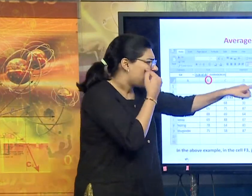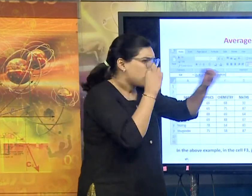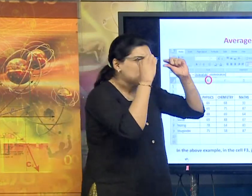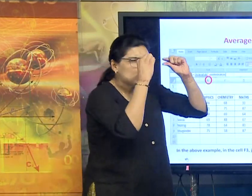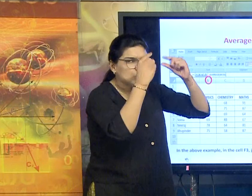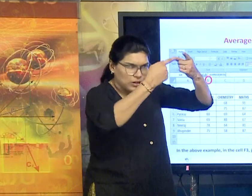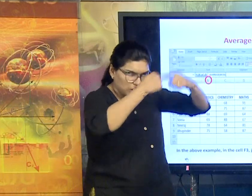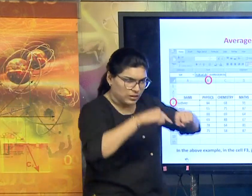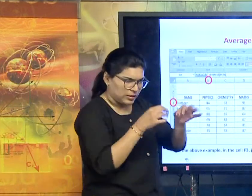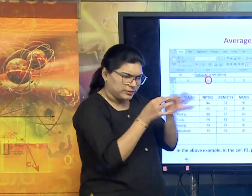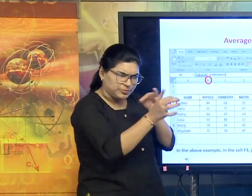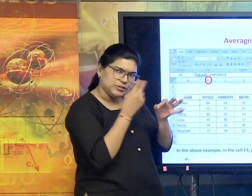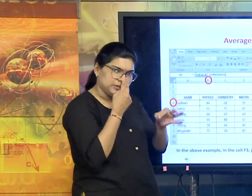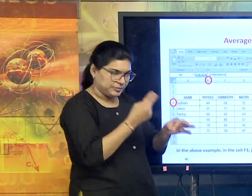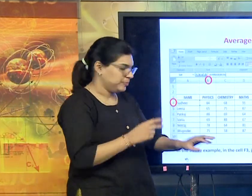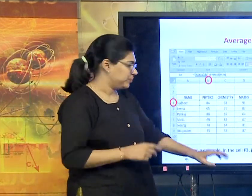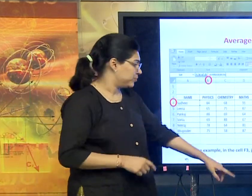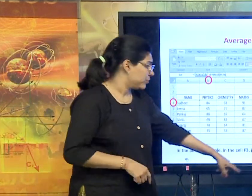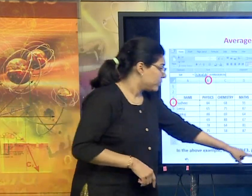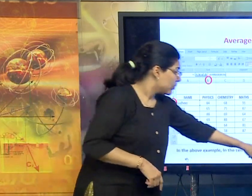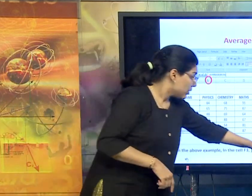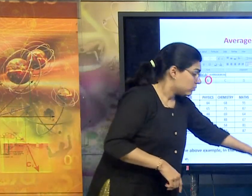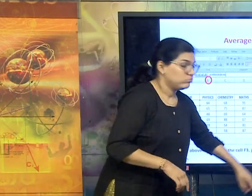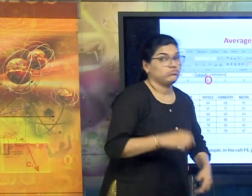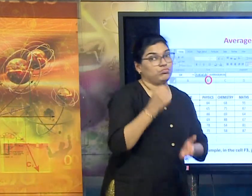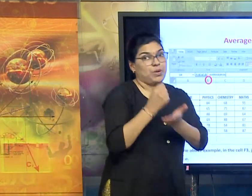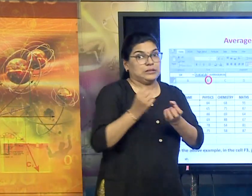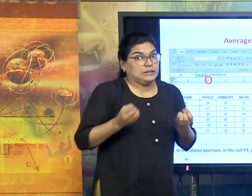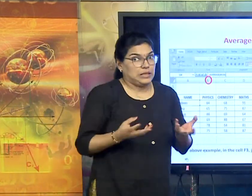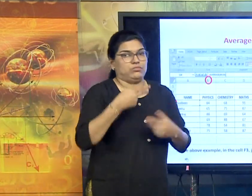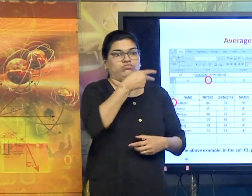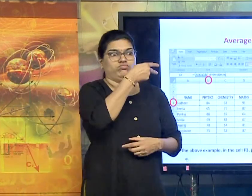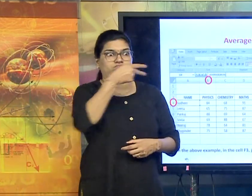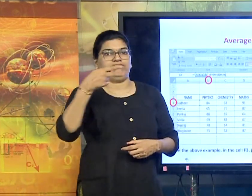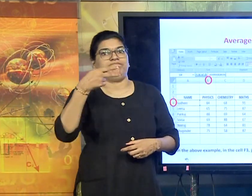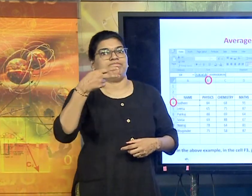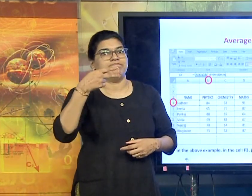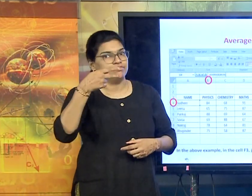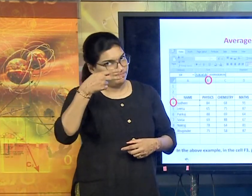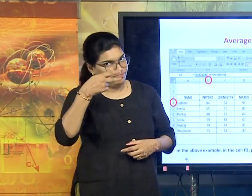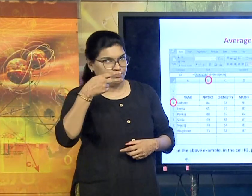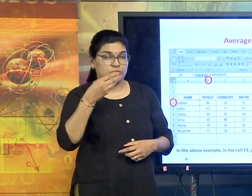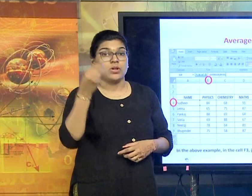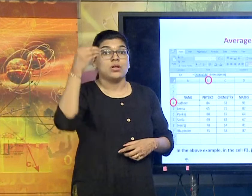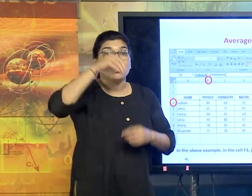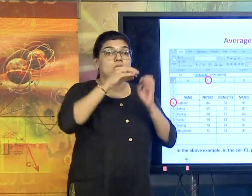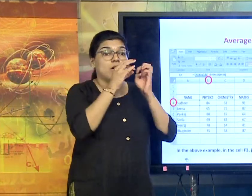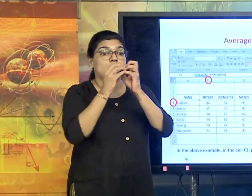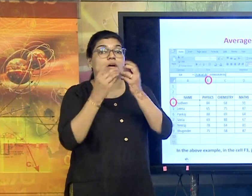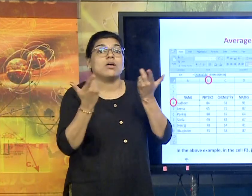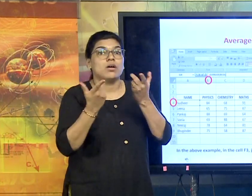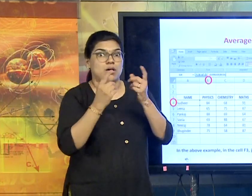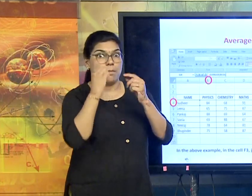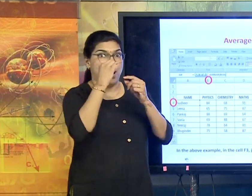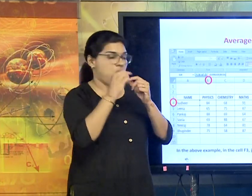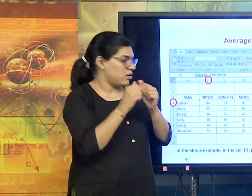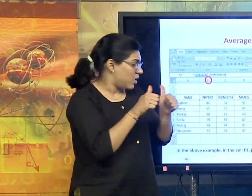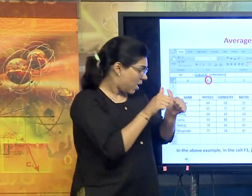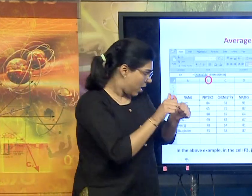here again in red color. So I am explaining from that only, and as always